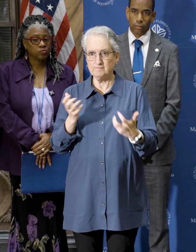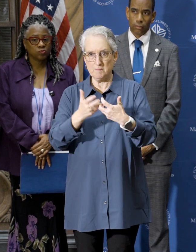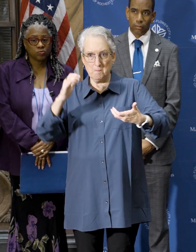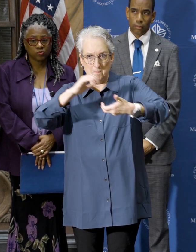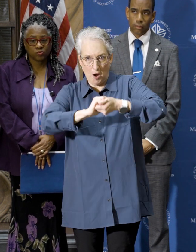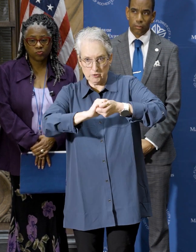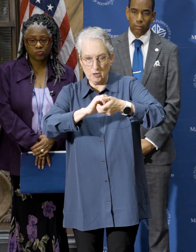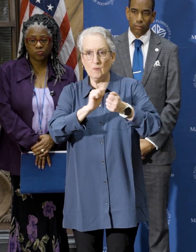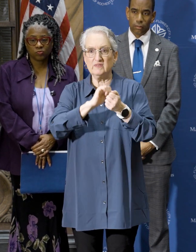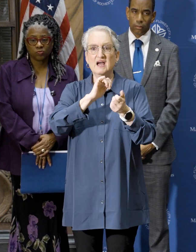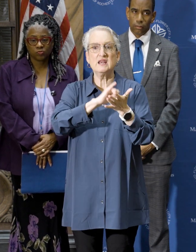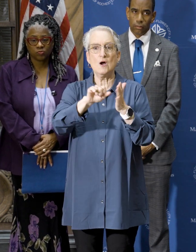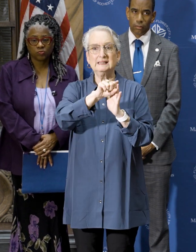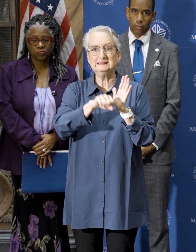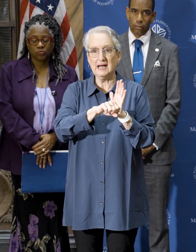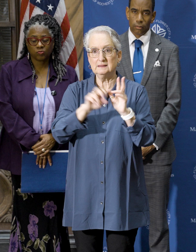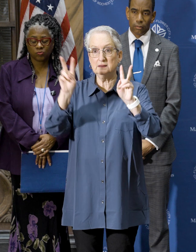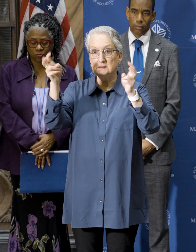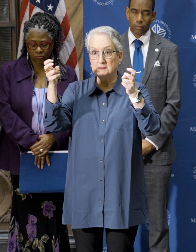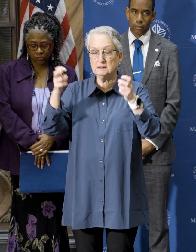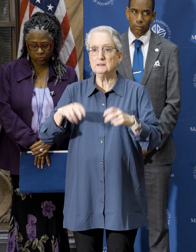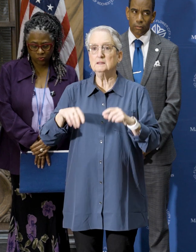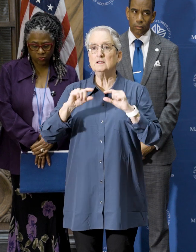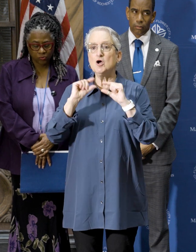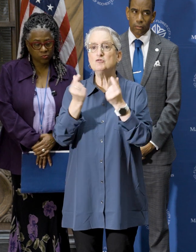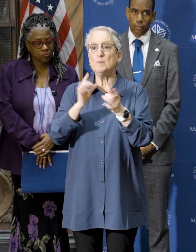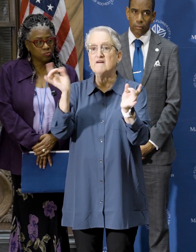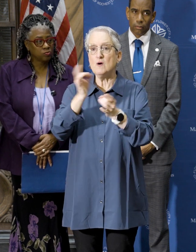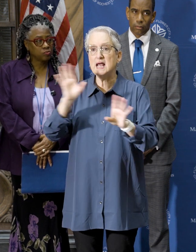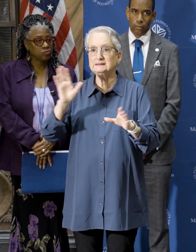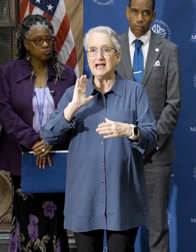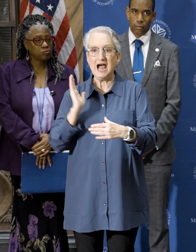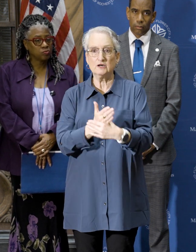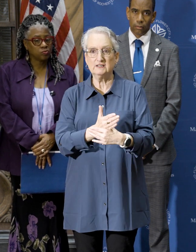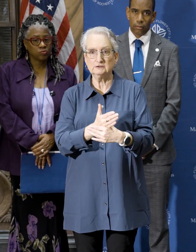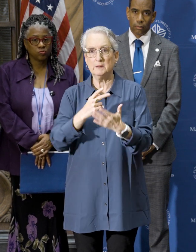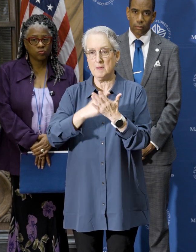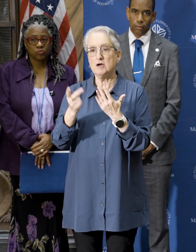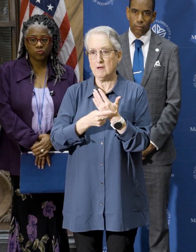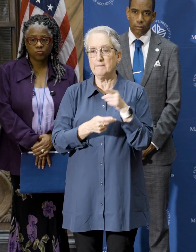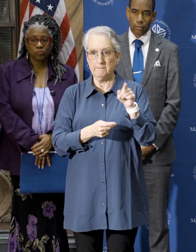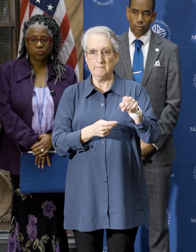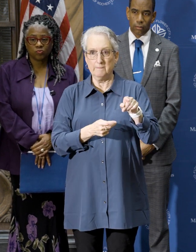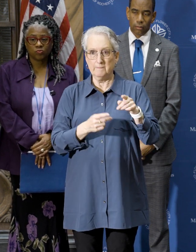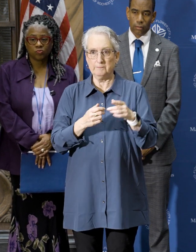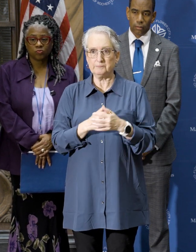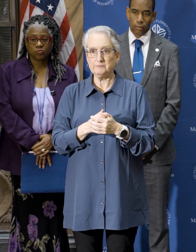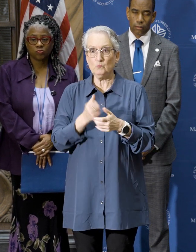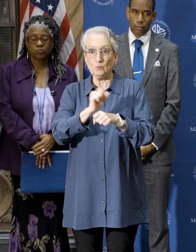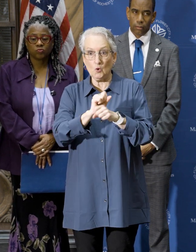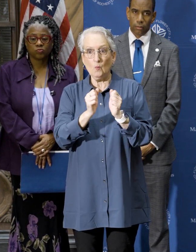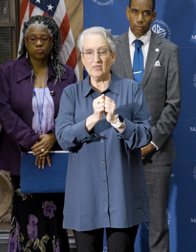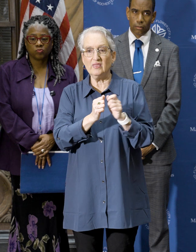initiative, the Group Violence Intervention Program. We will be working with intelligence-based data not only to target specific